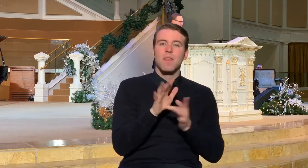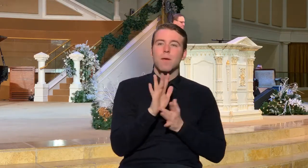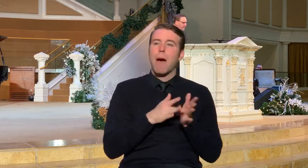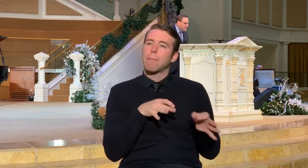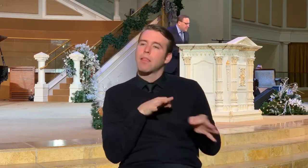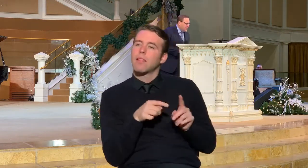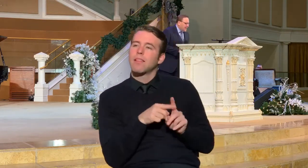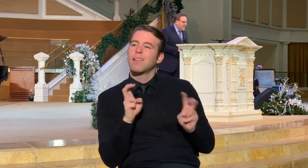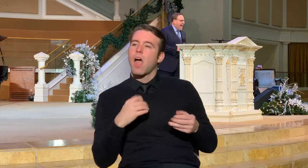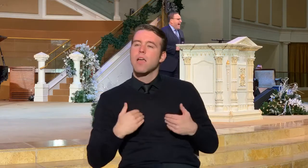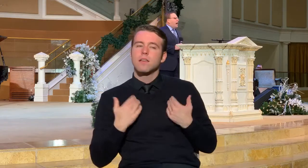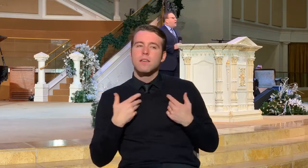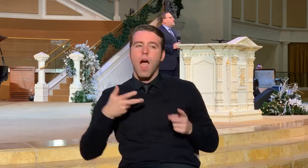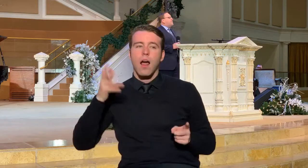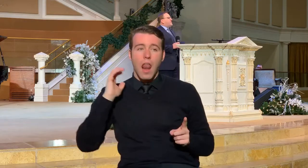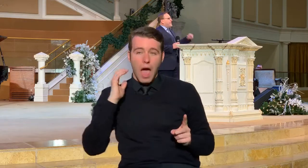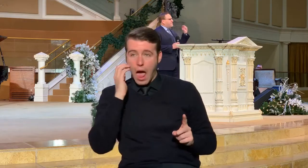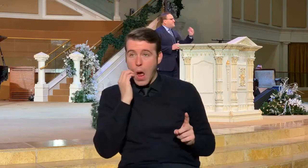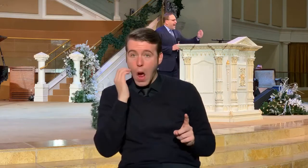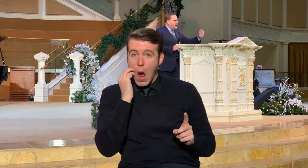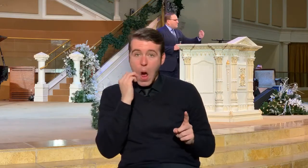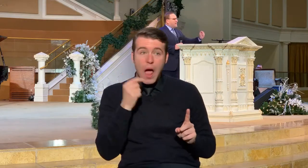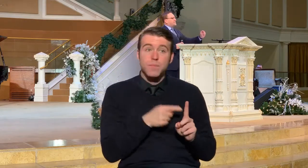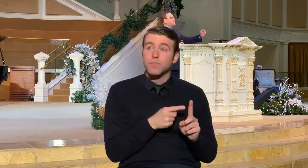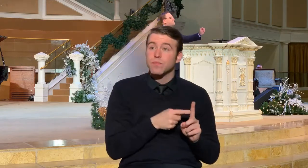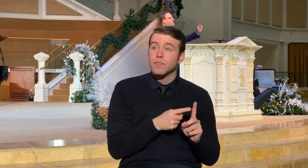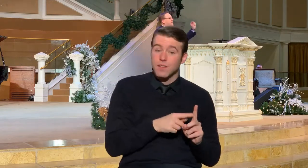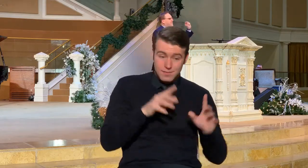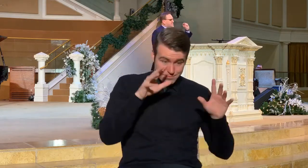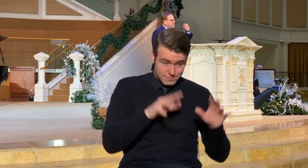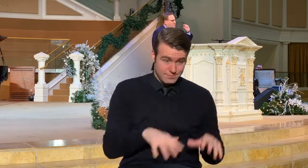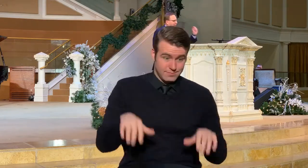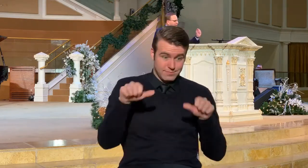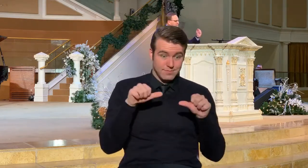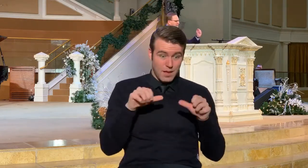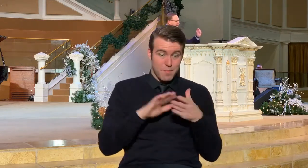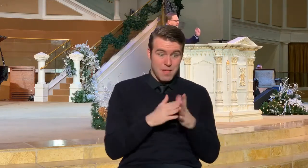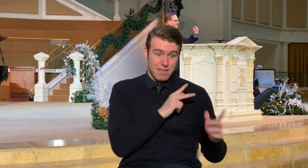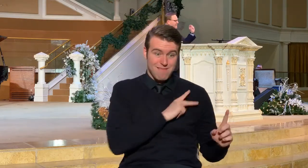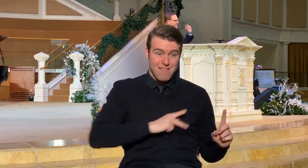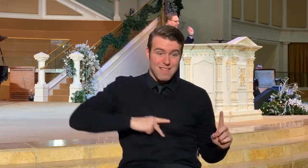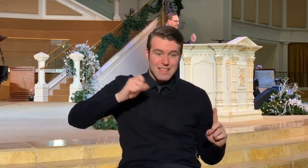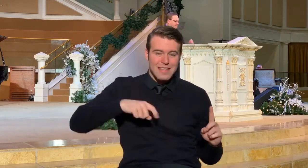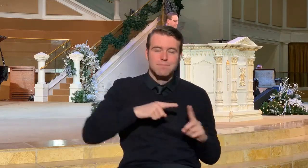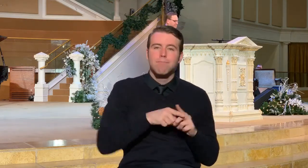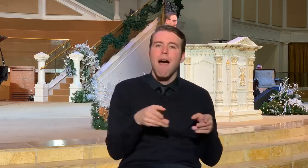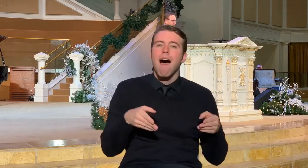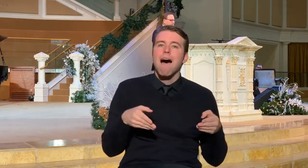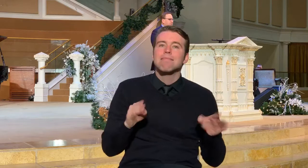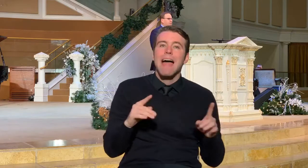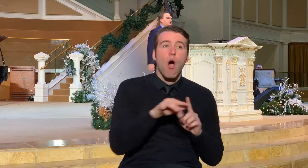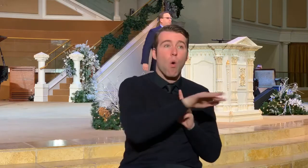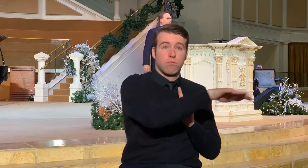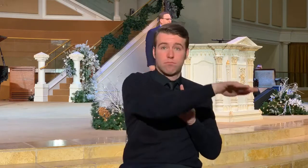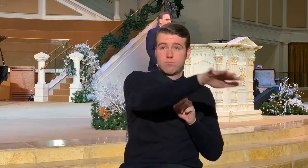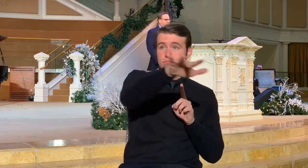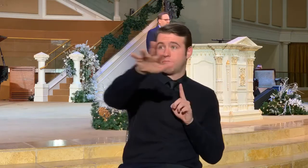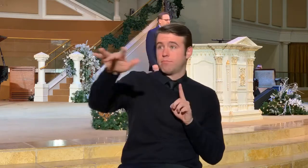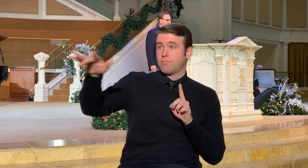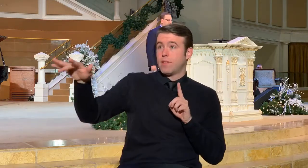described, allowed the environment that surrounded him